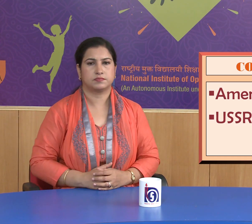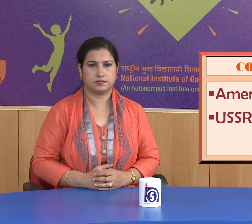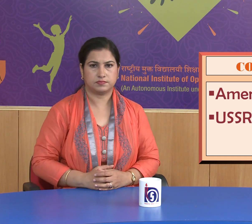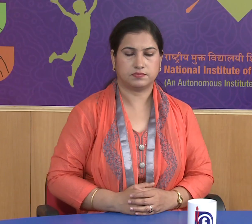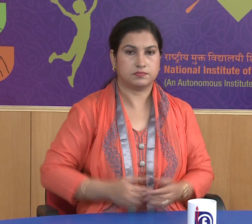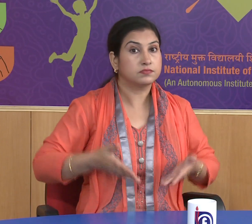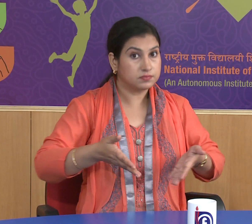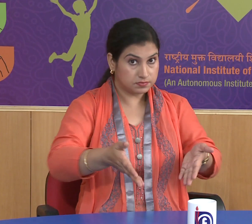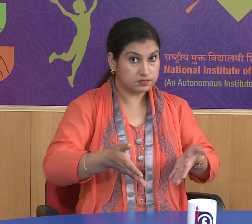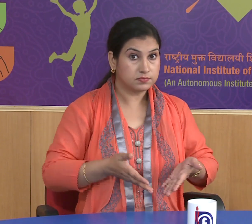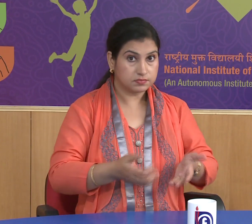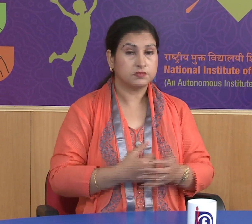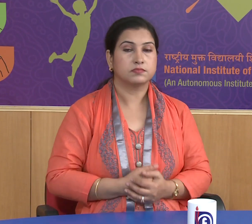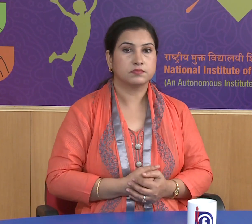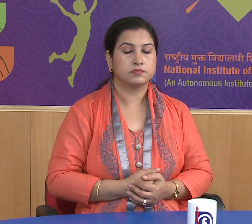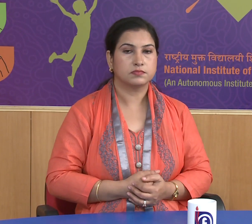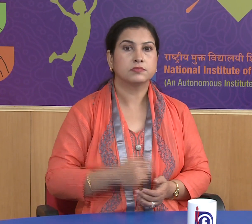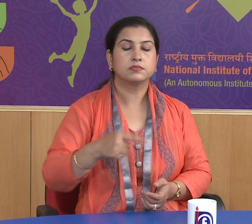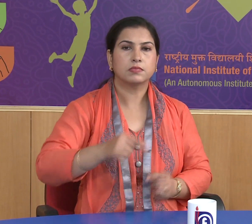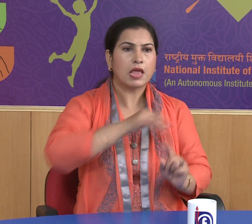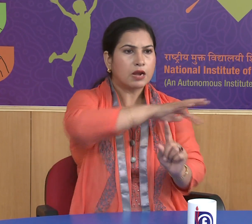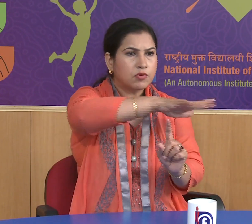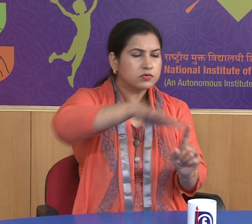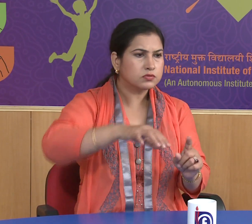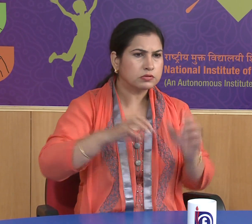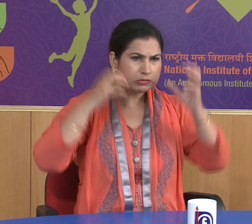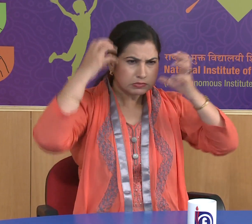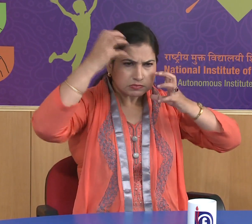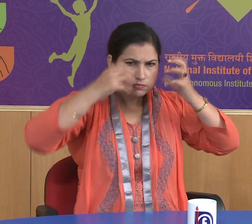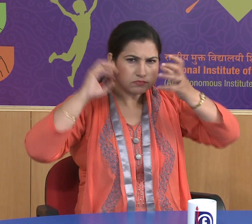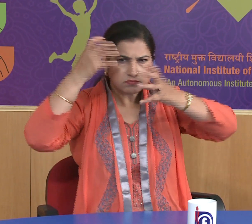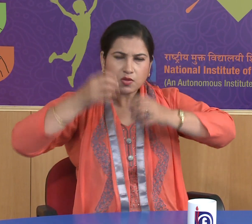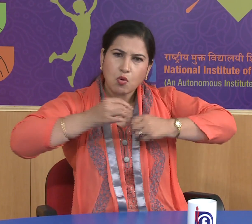However, an atmosphere of tension existed all over the world.